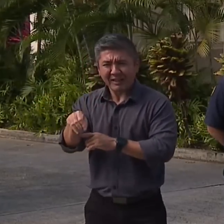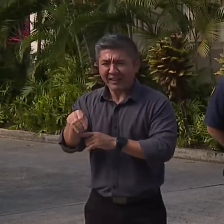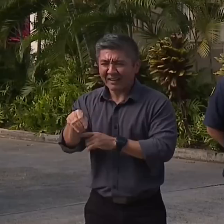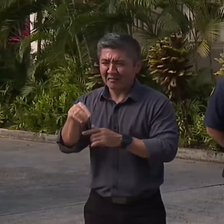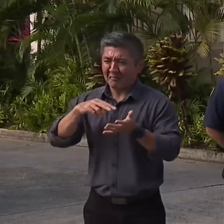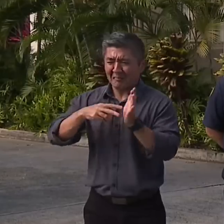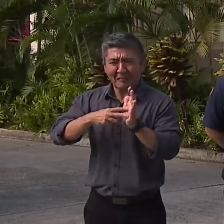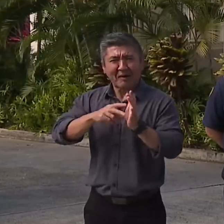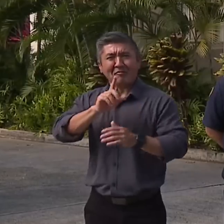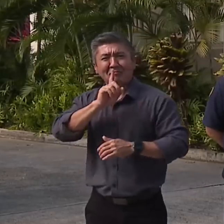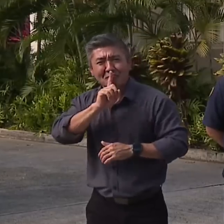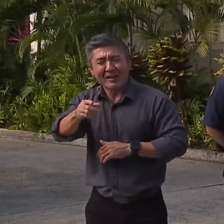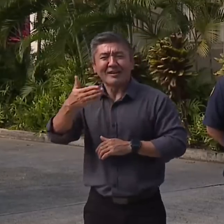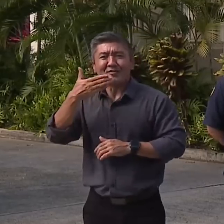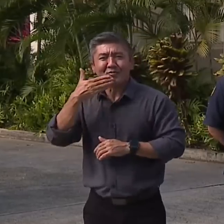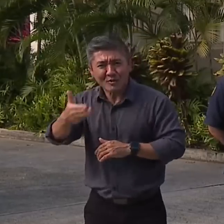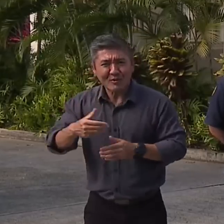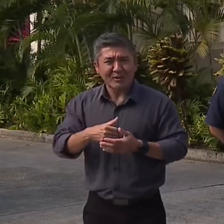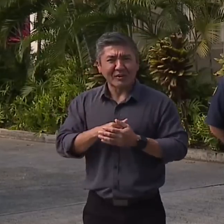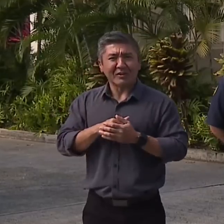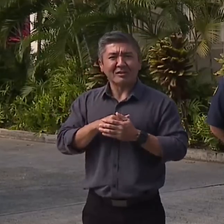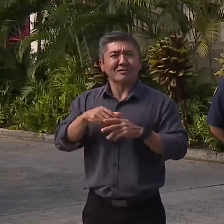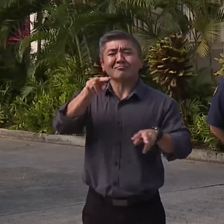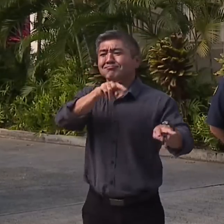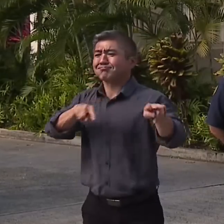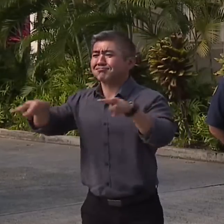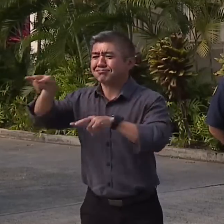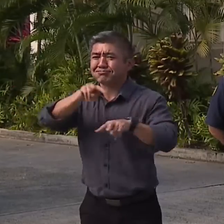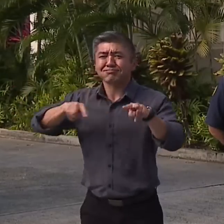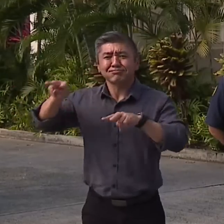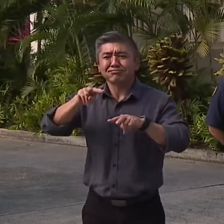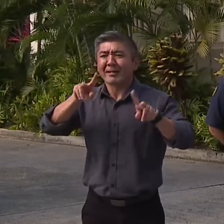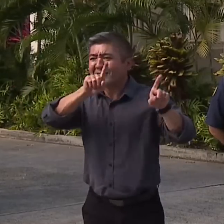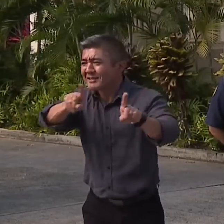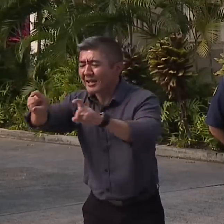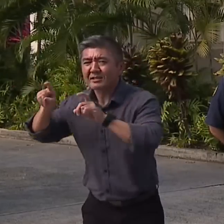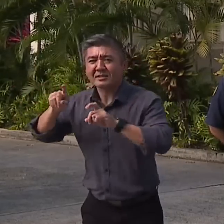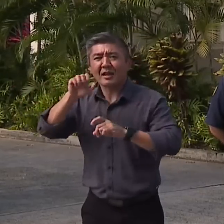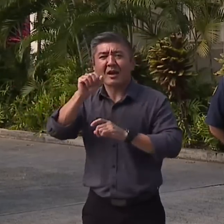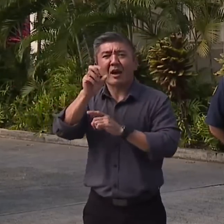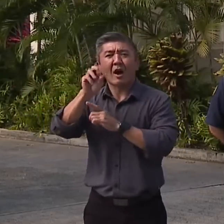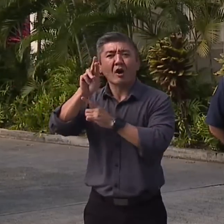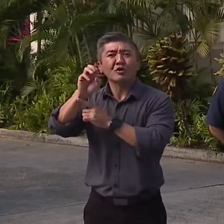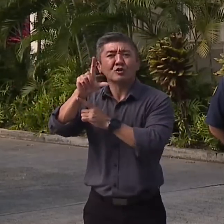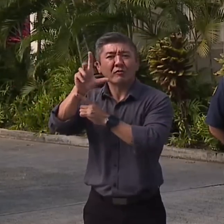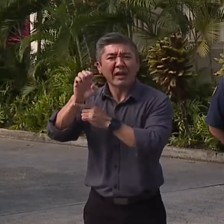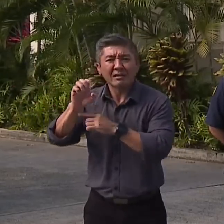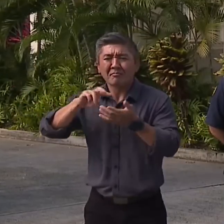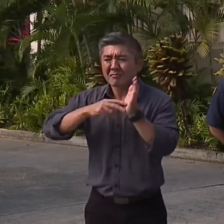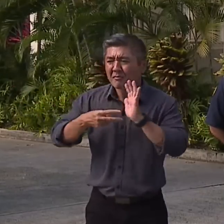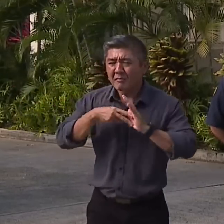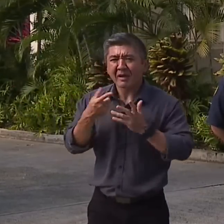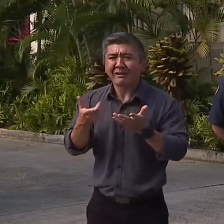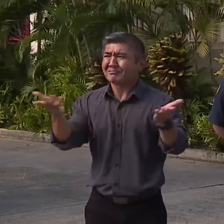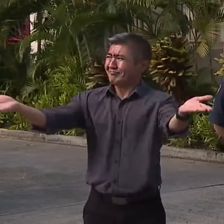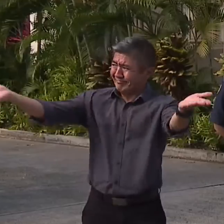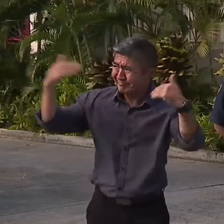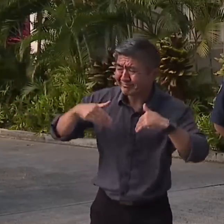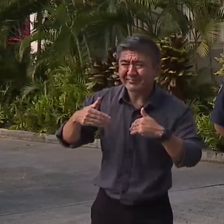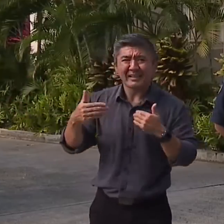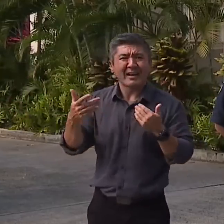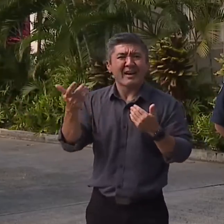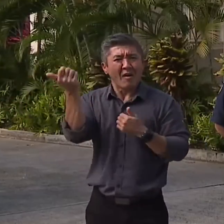of the surveillance testing that we did on this island. As you know, surveillance testing is come one, come all, we'll test everybody, whether